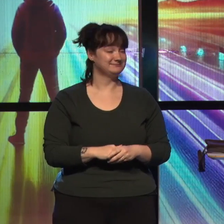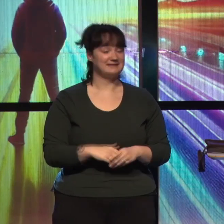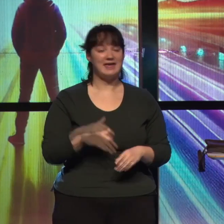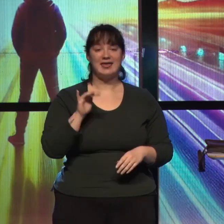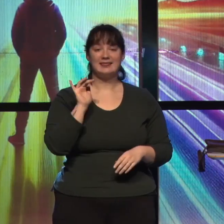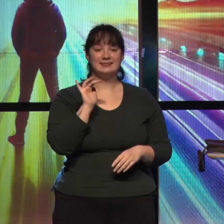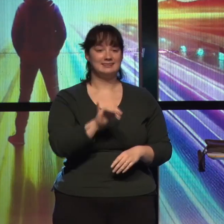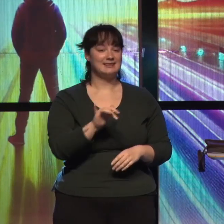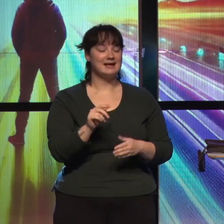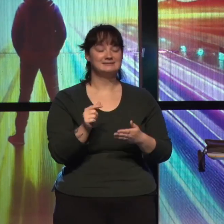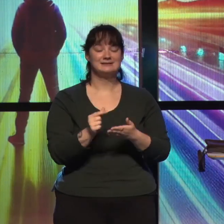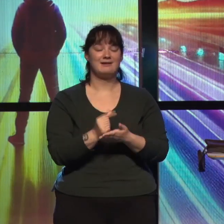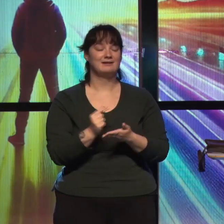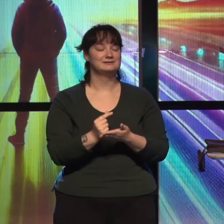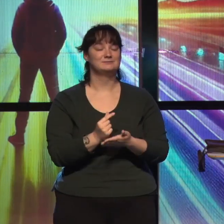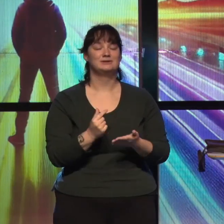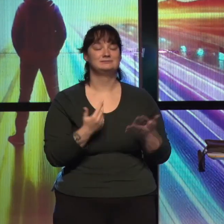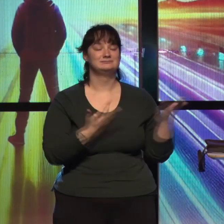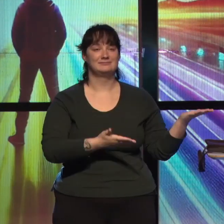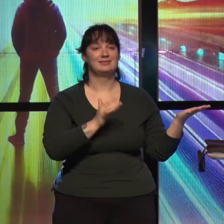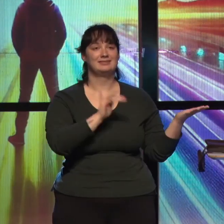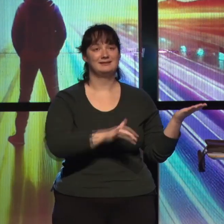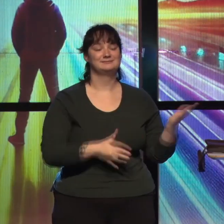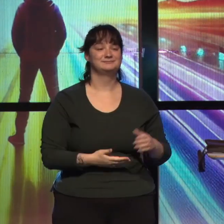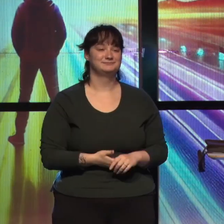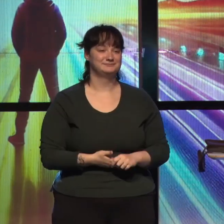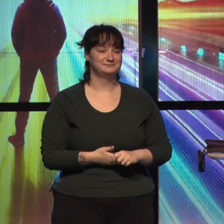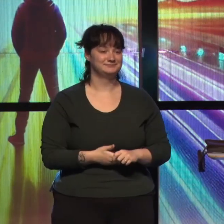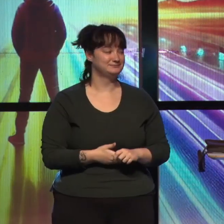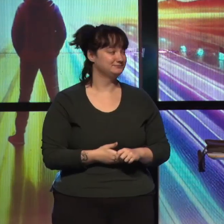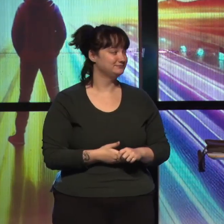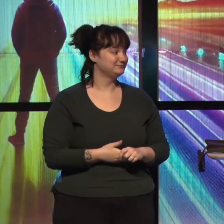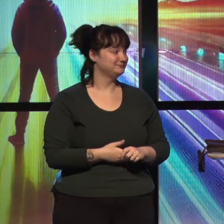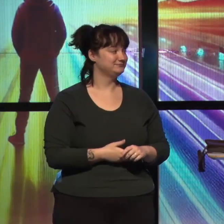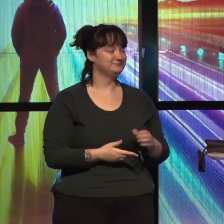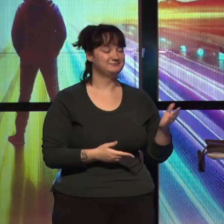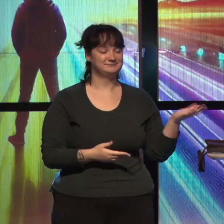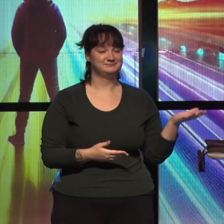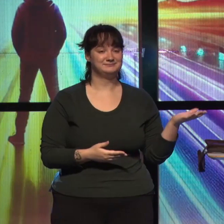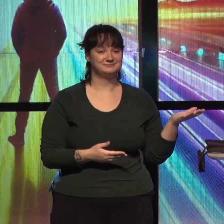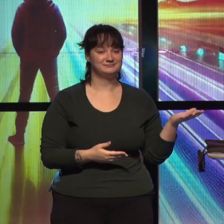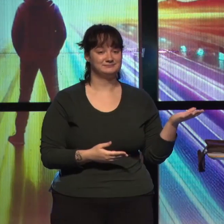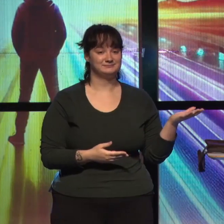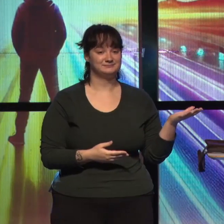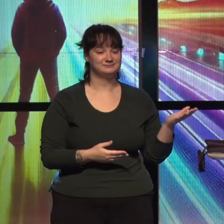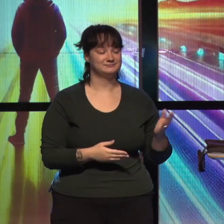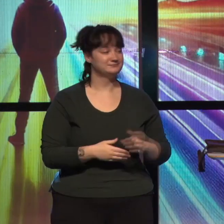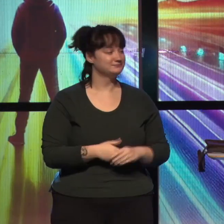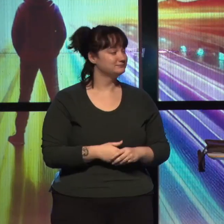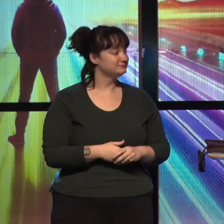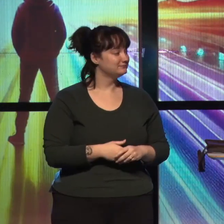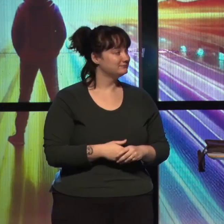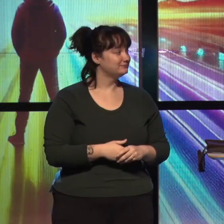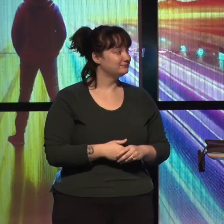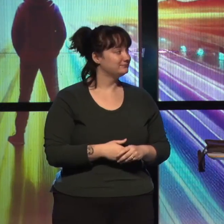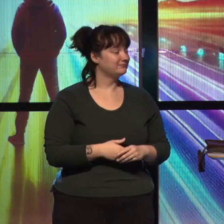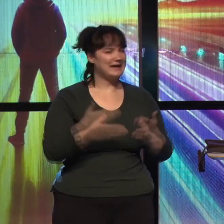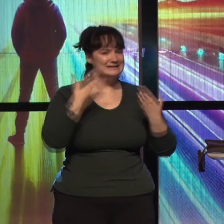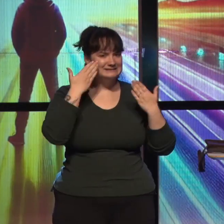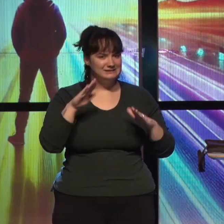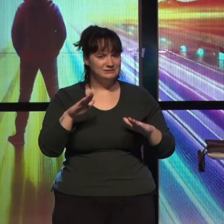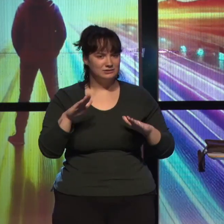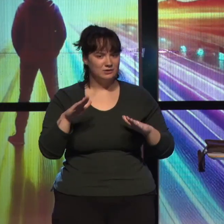gospel. Why don't we get it? I love it. Riverdance was one of the first things I ever saw. Didn't know it was all